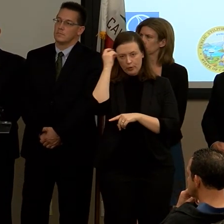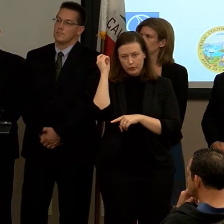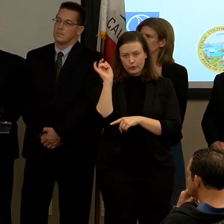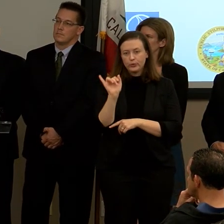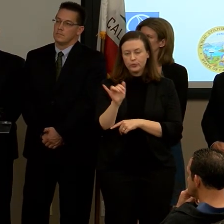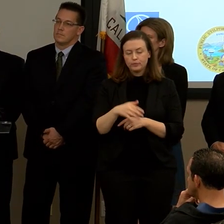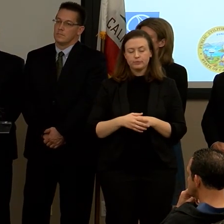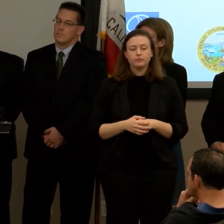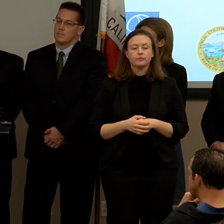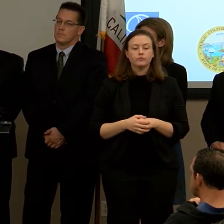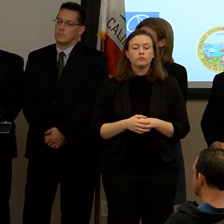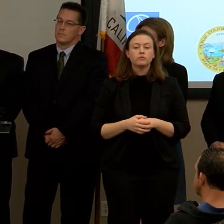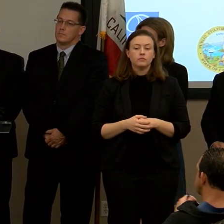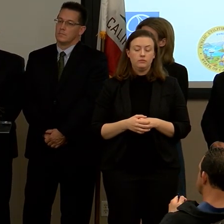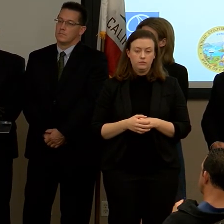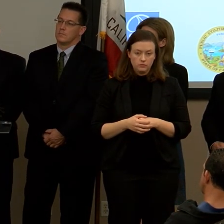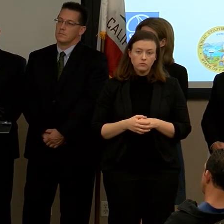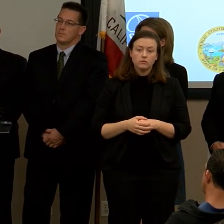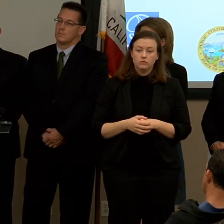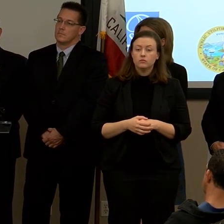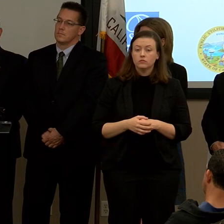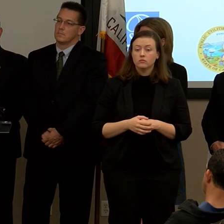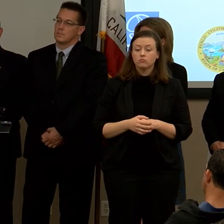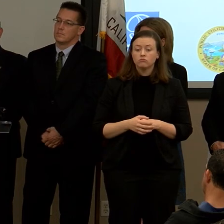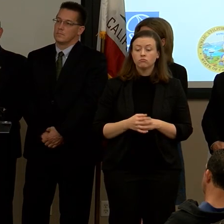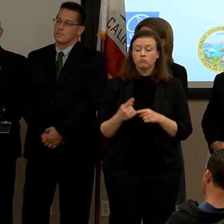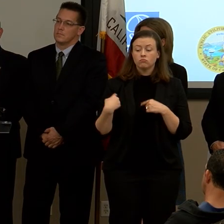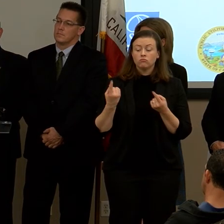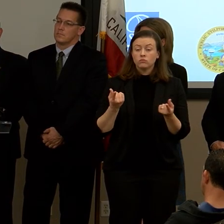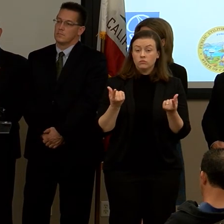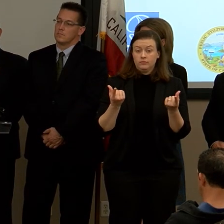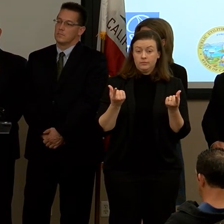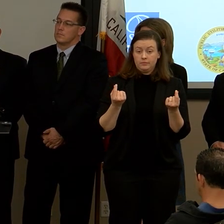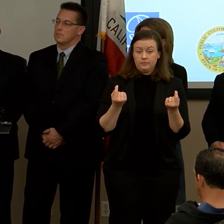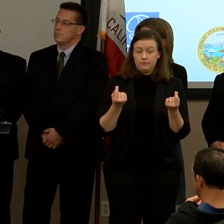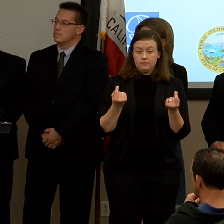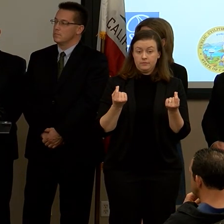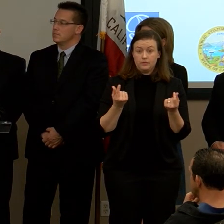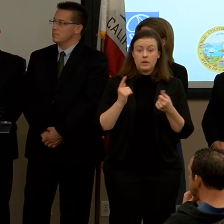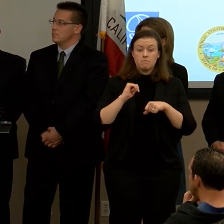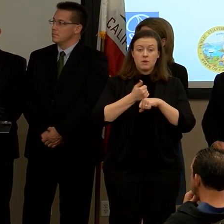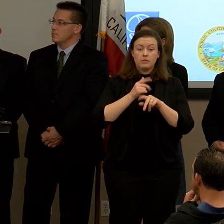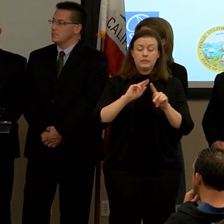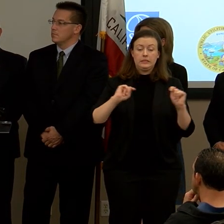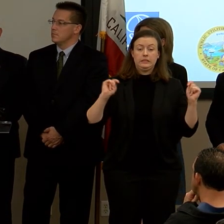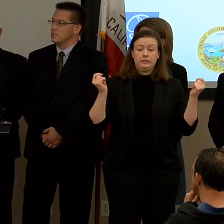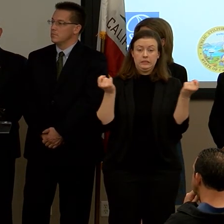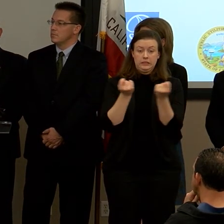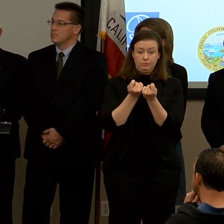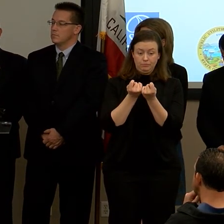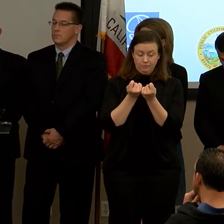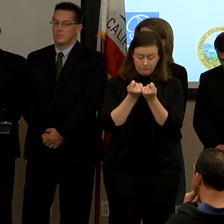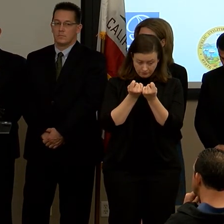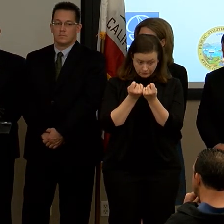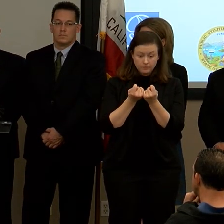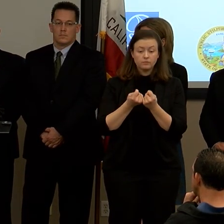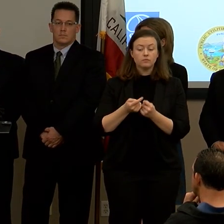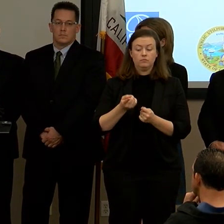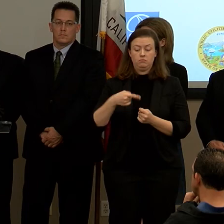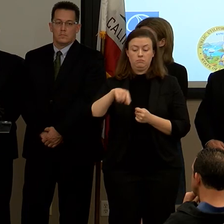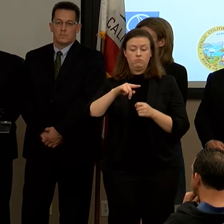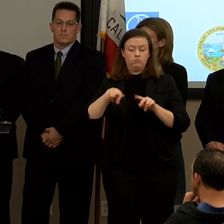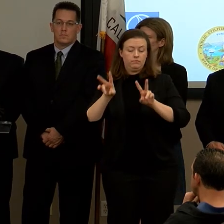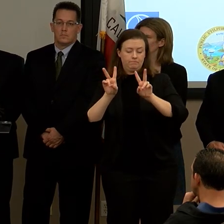summer. And so what we've done is organize a team at this point to start analyzing